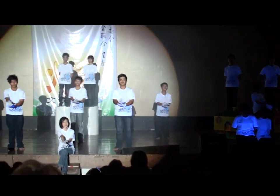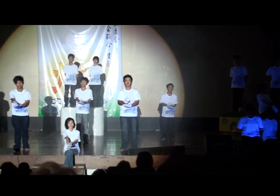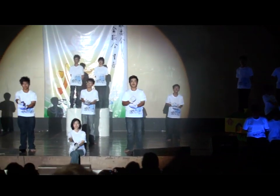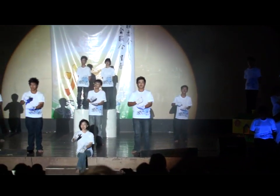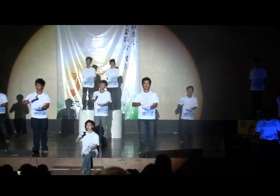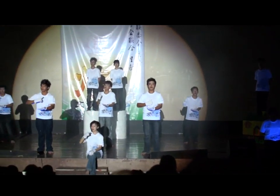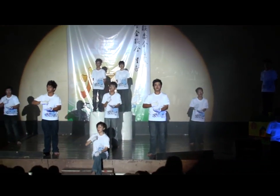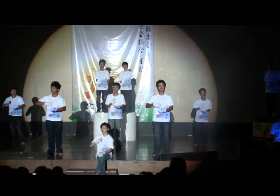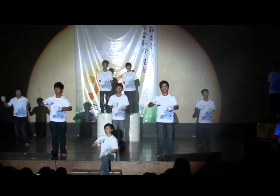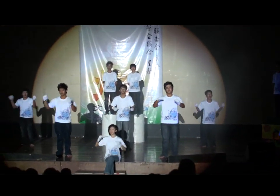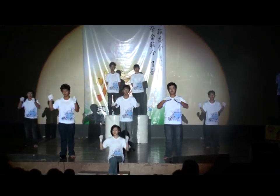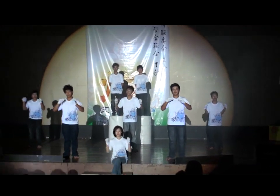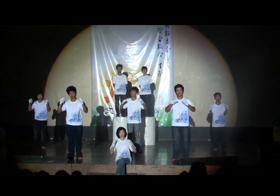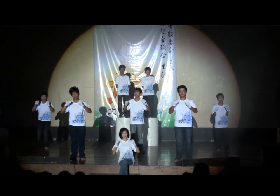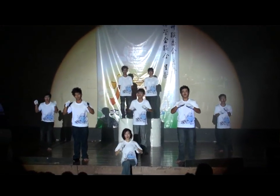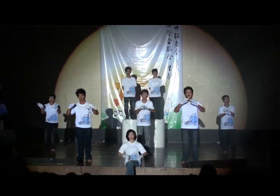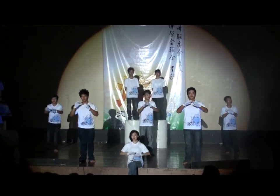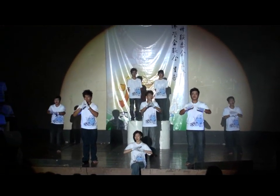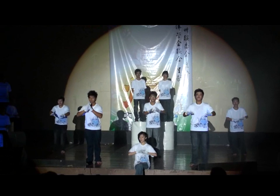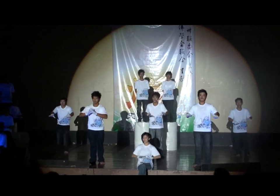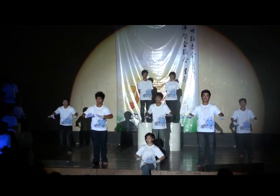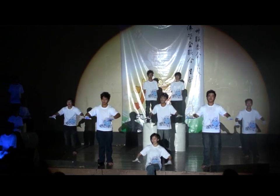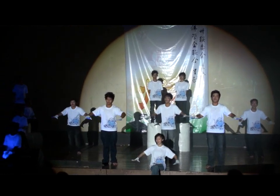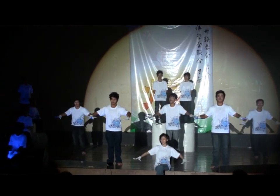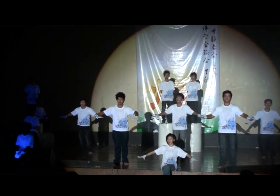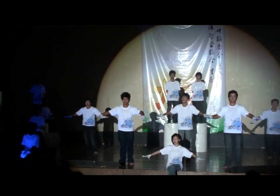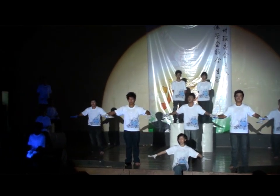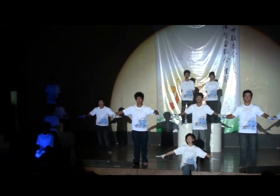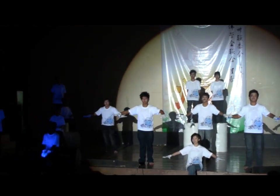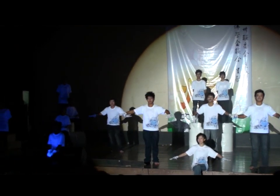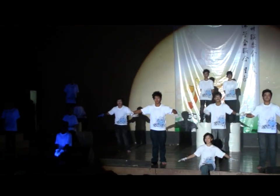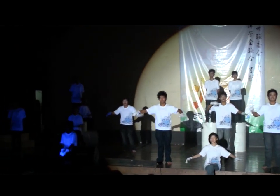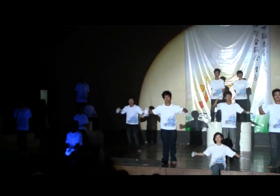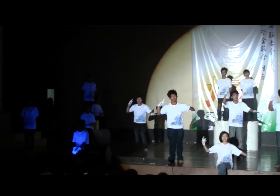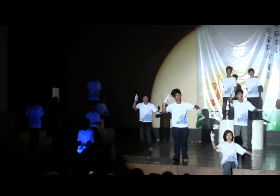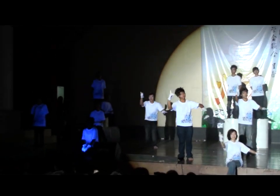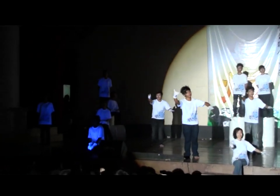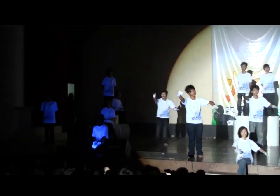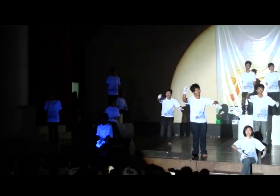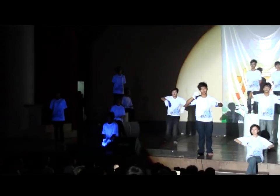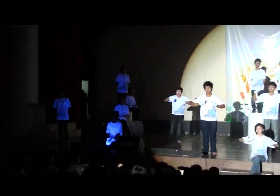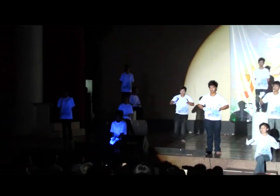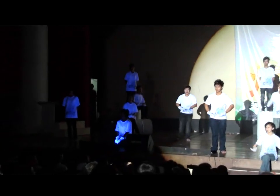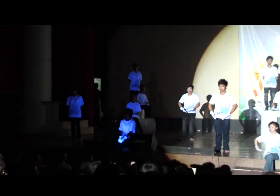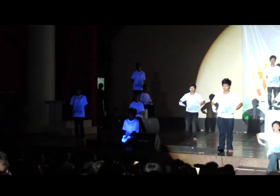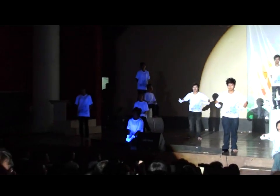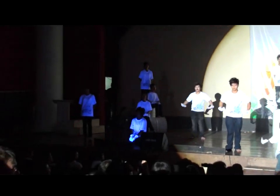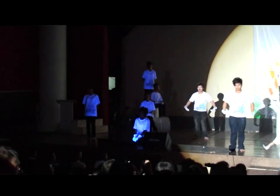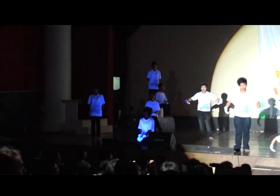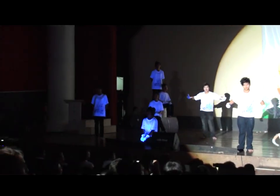The words were cold and black You just have one